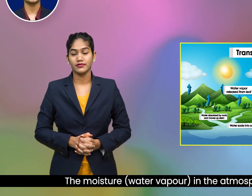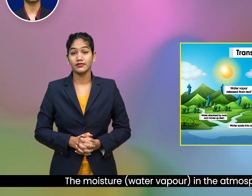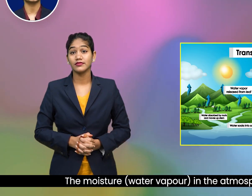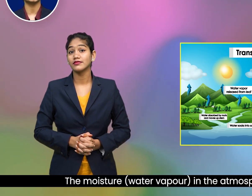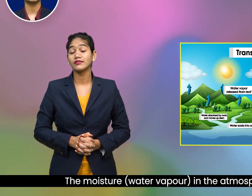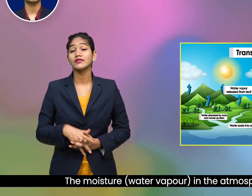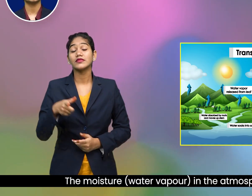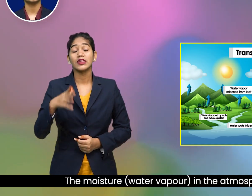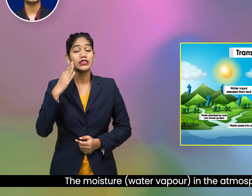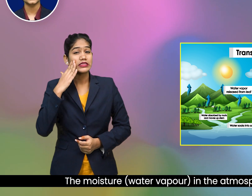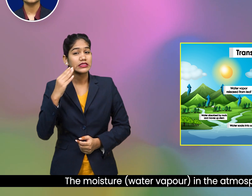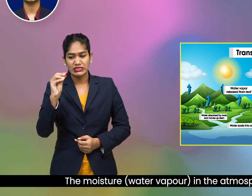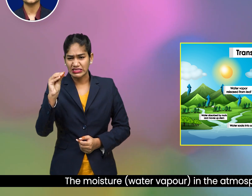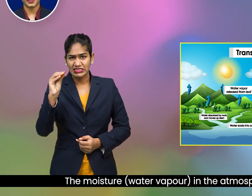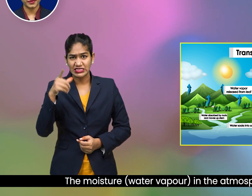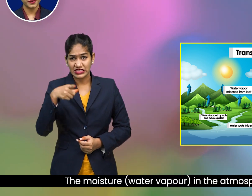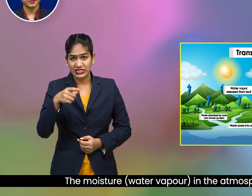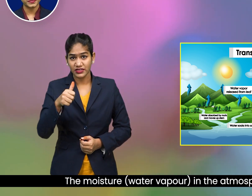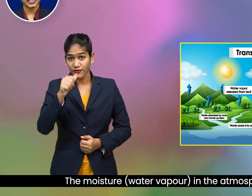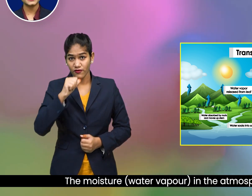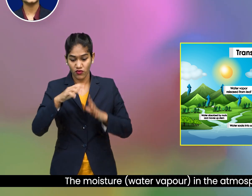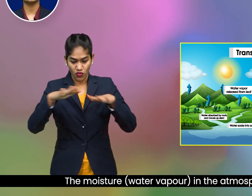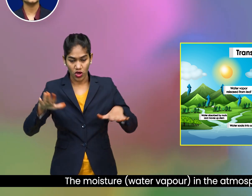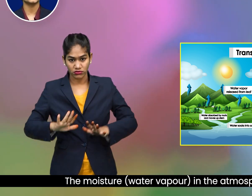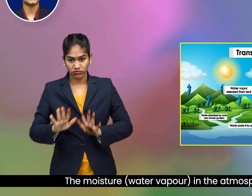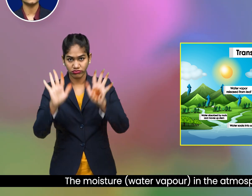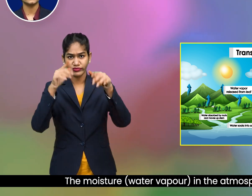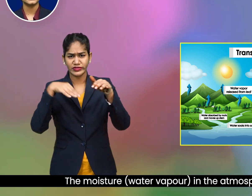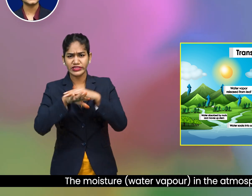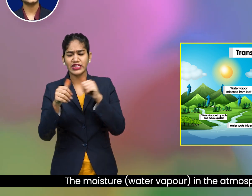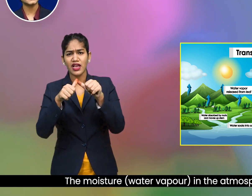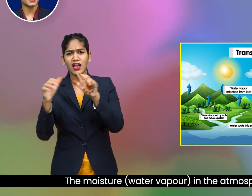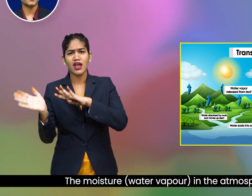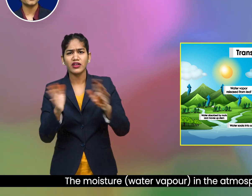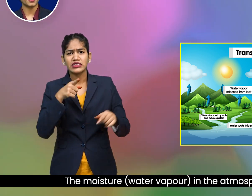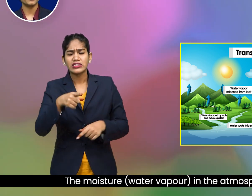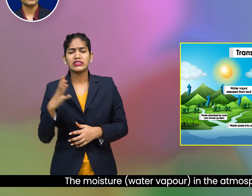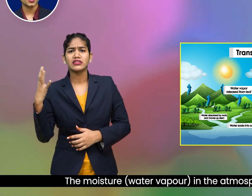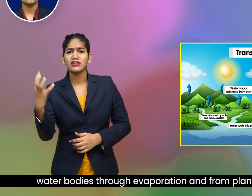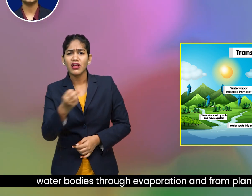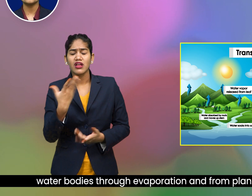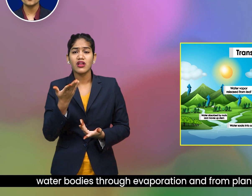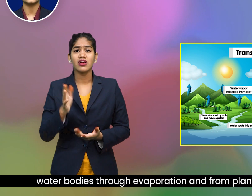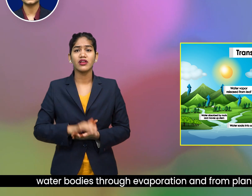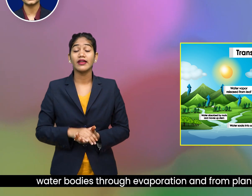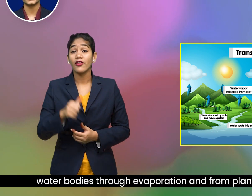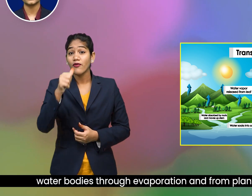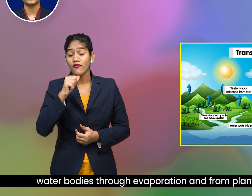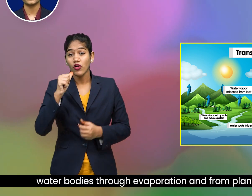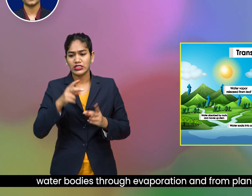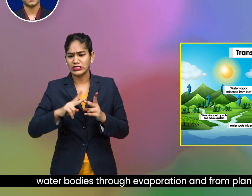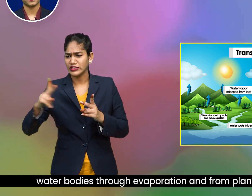The moisture, water vapor in the atmosphere is derived from water